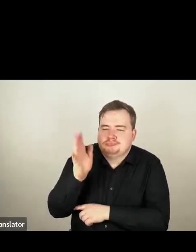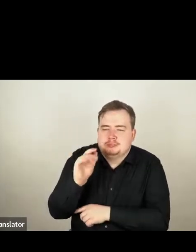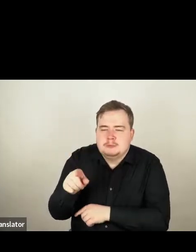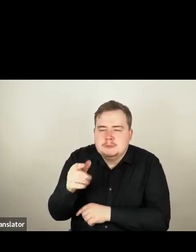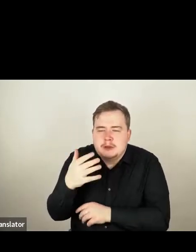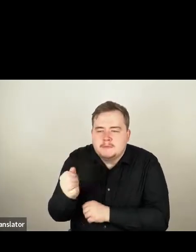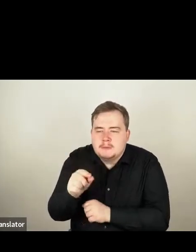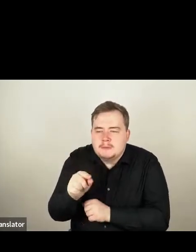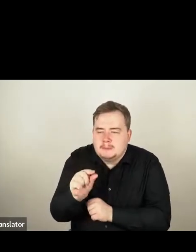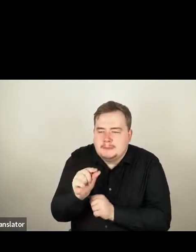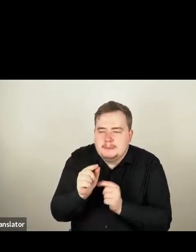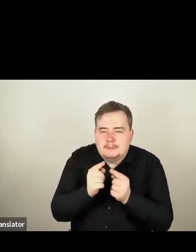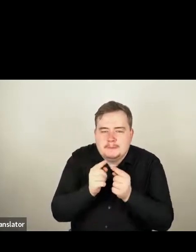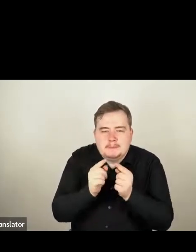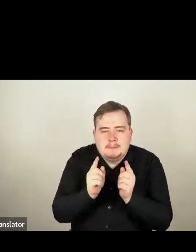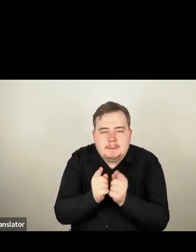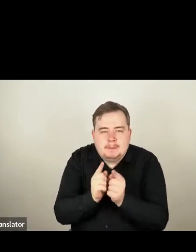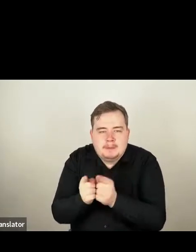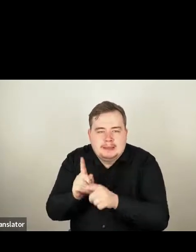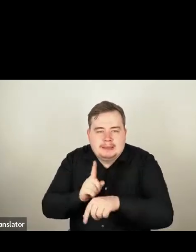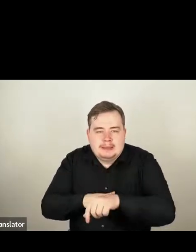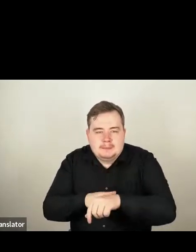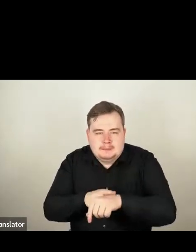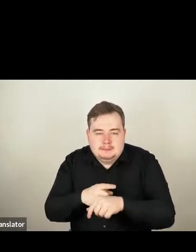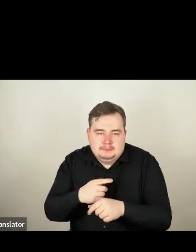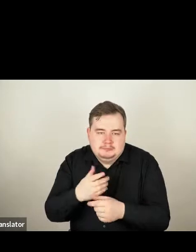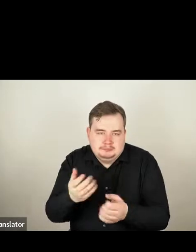concluding remarks.